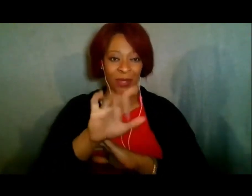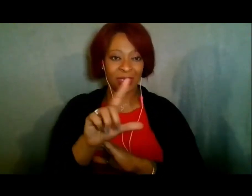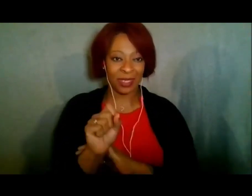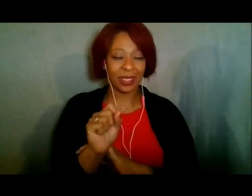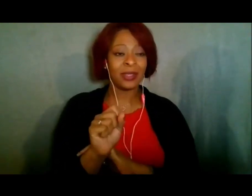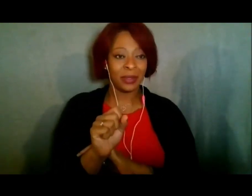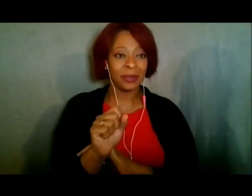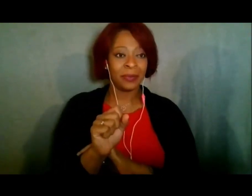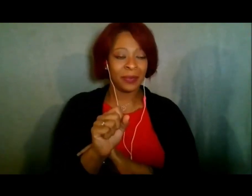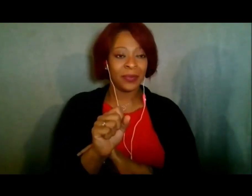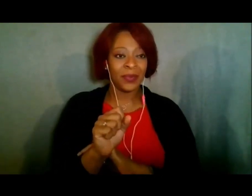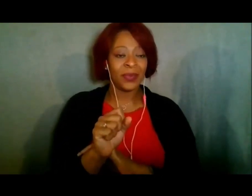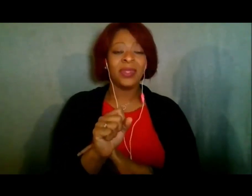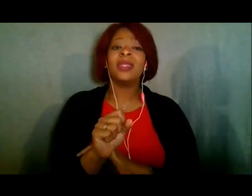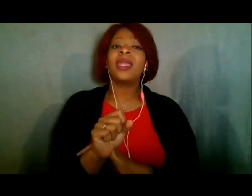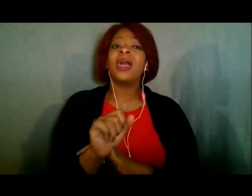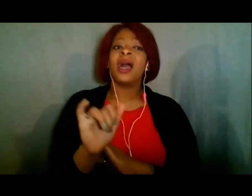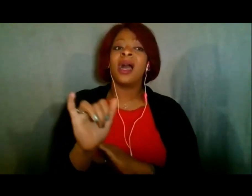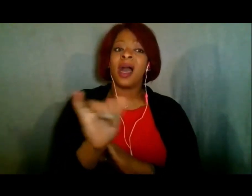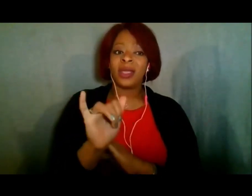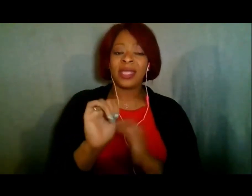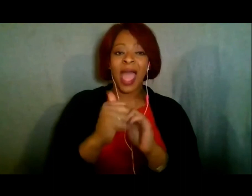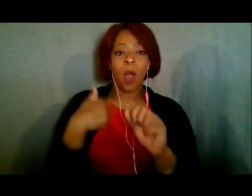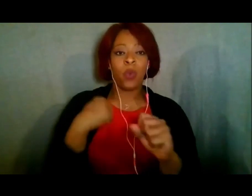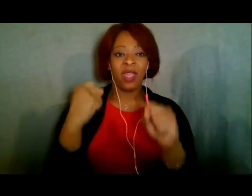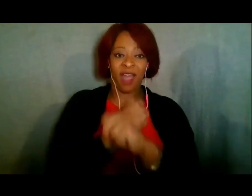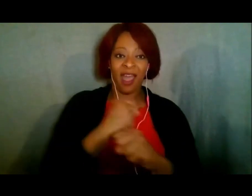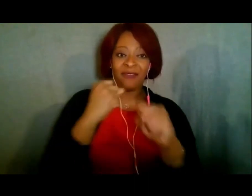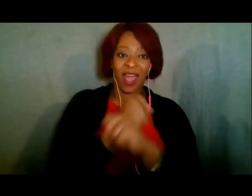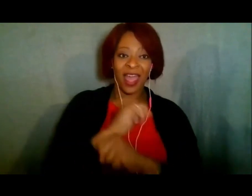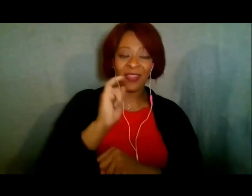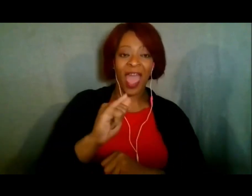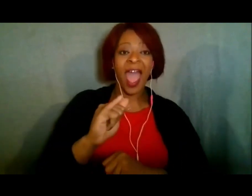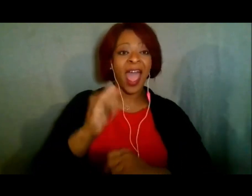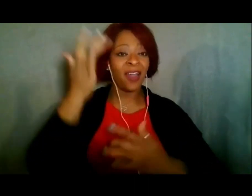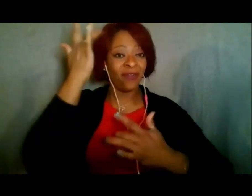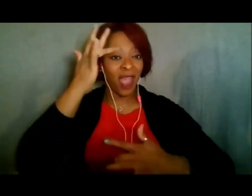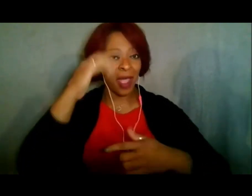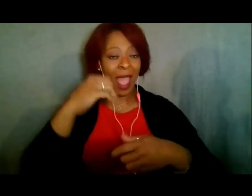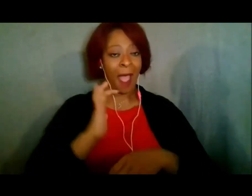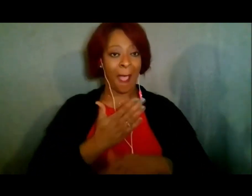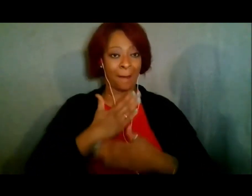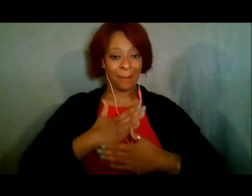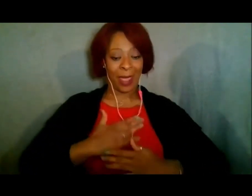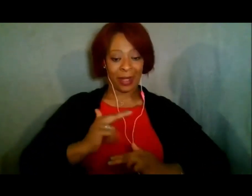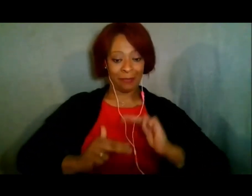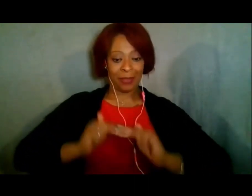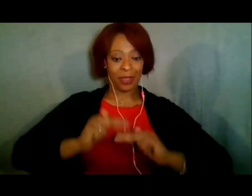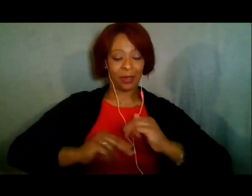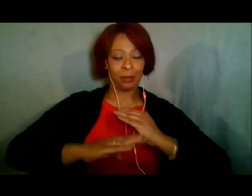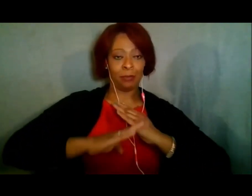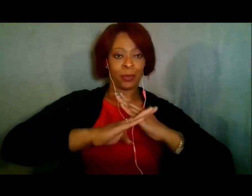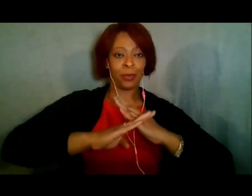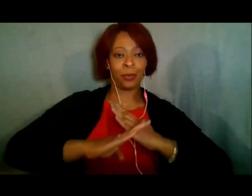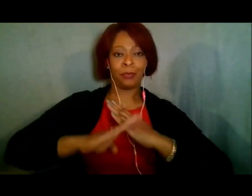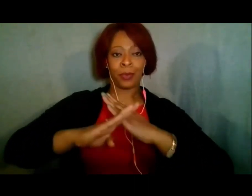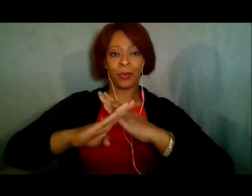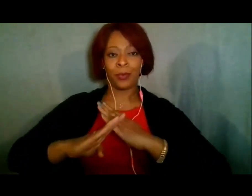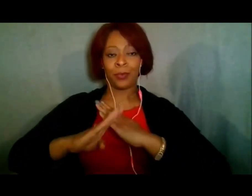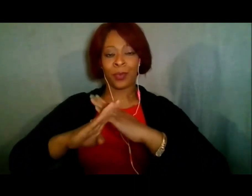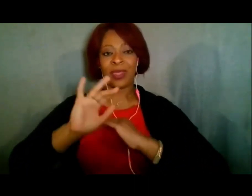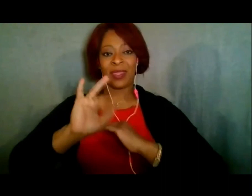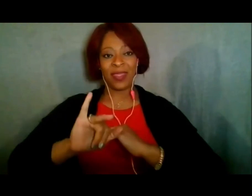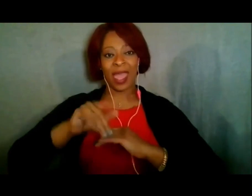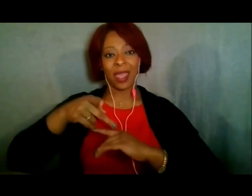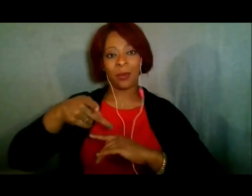And it's also how we fight the virus. We make antibodies to block the spike protein.